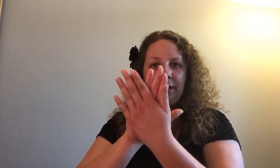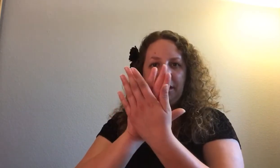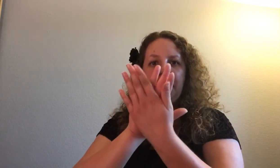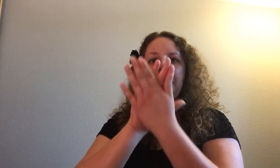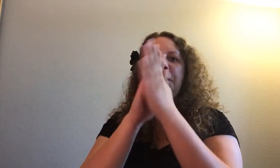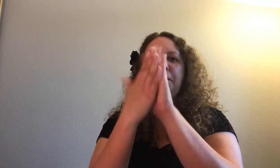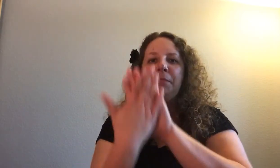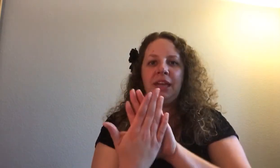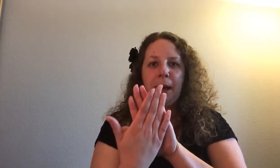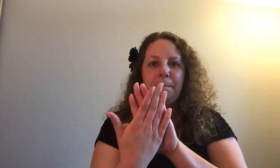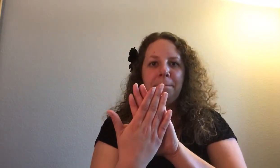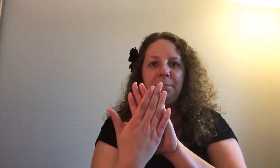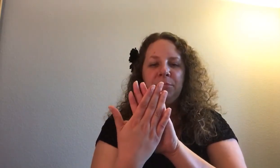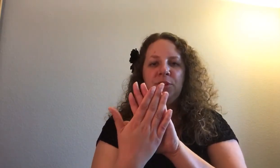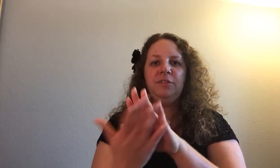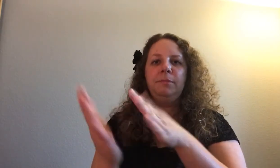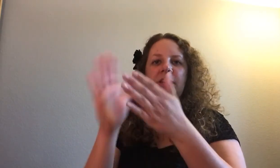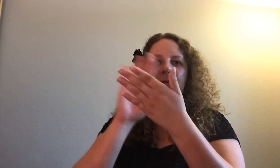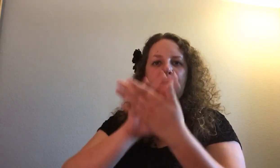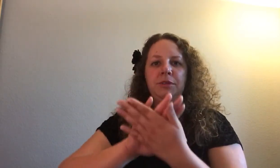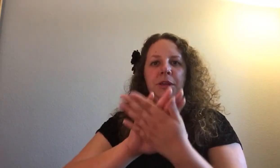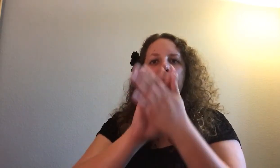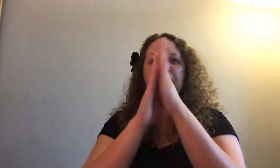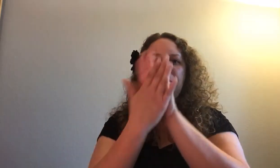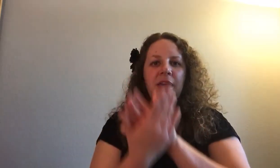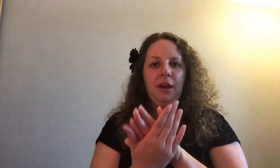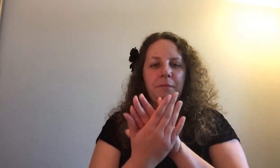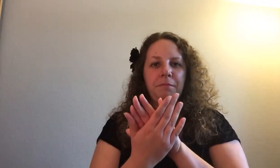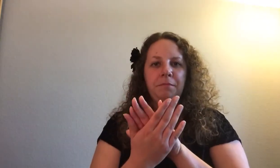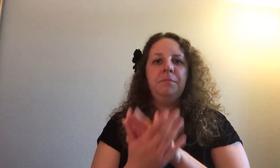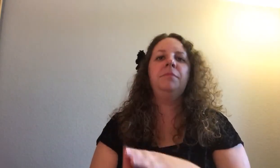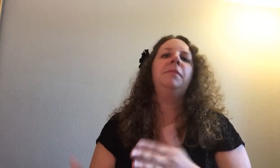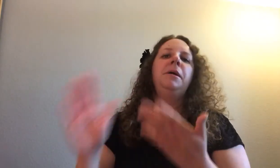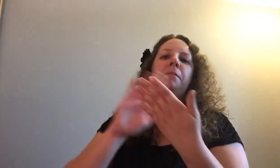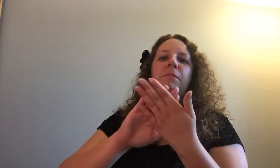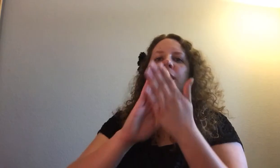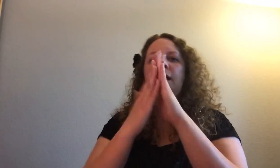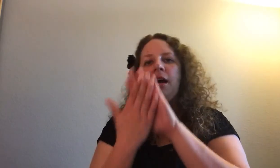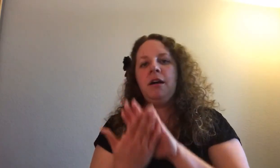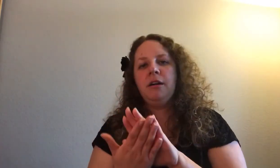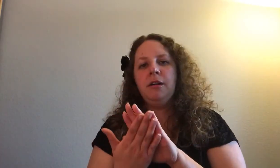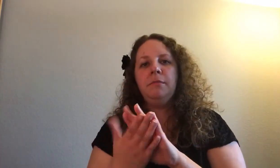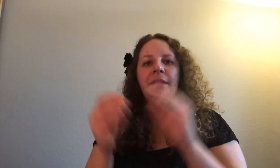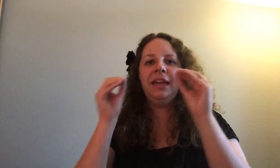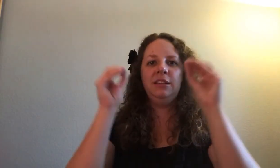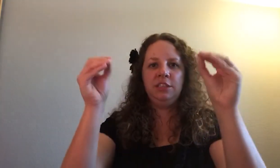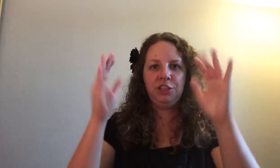Okay, become. And you're flipping it around. Become. Become a